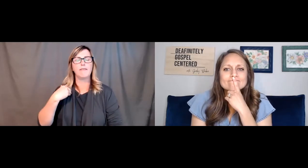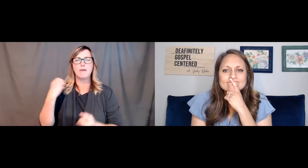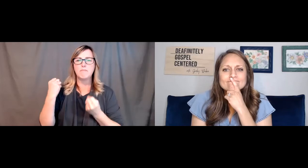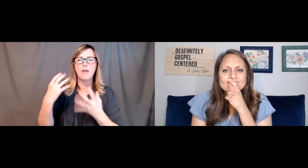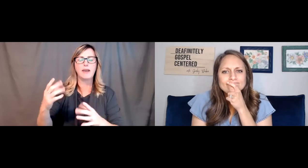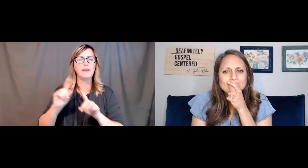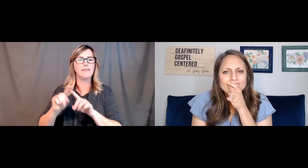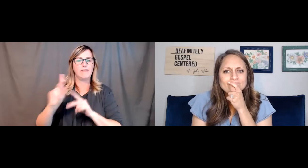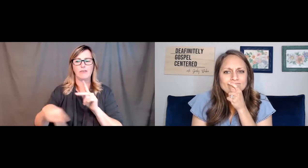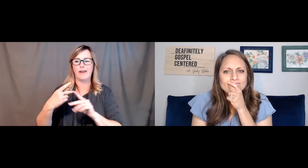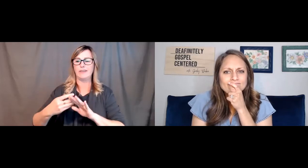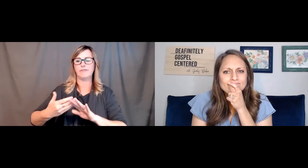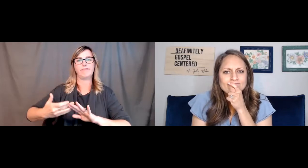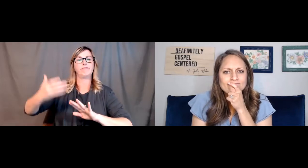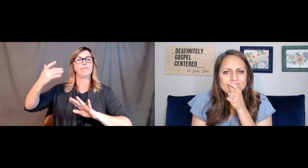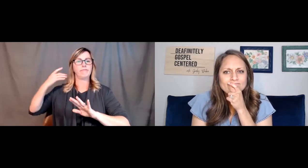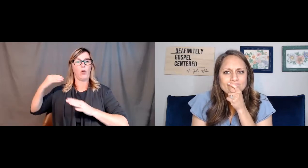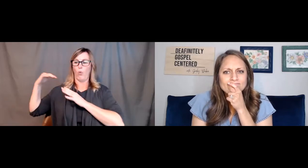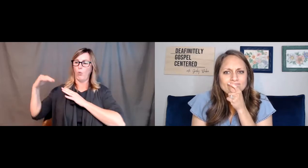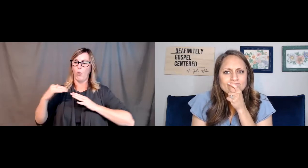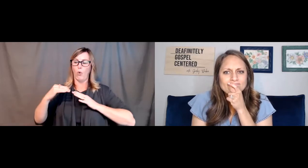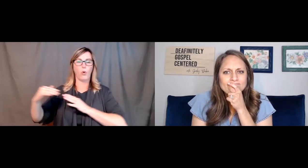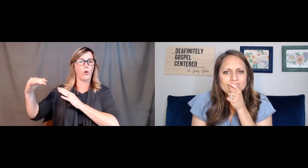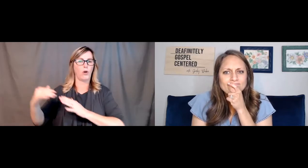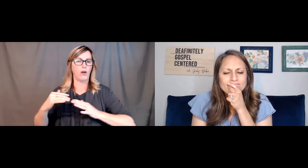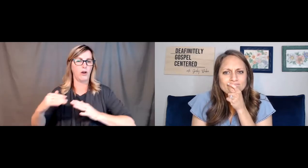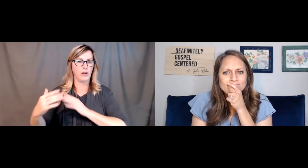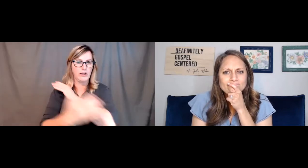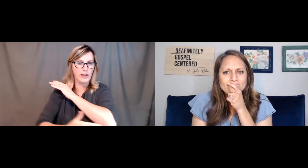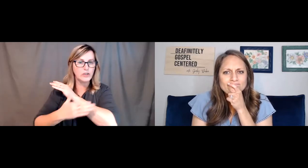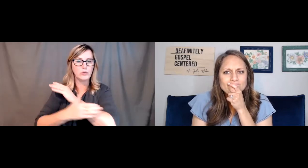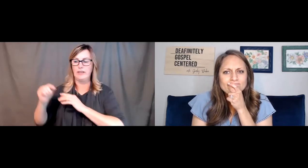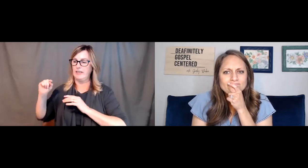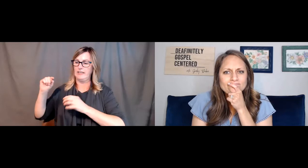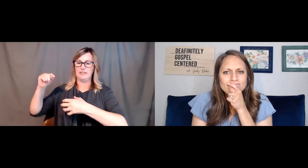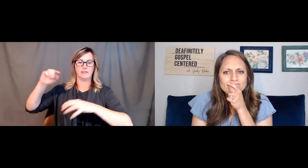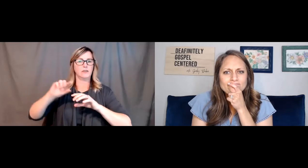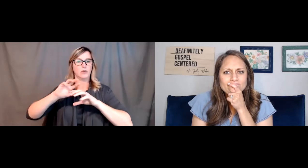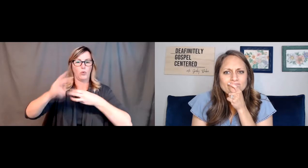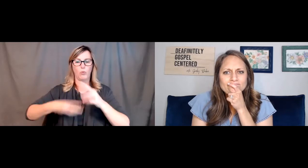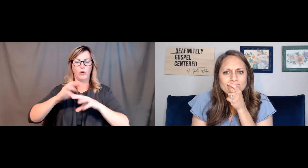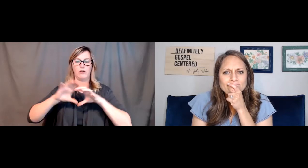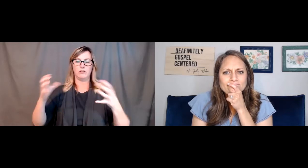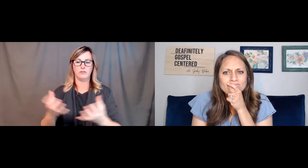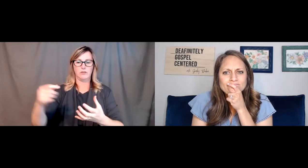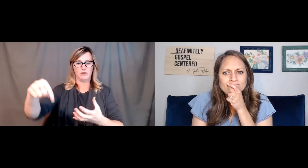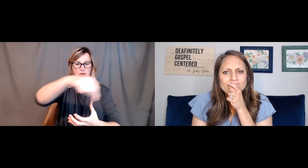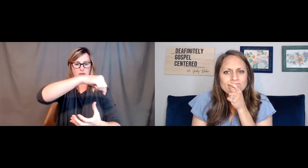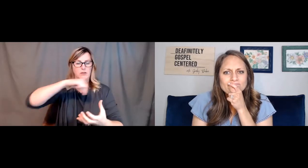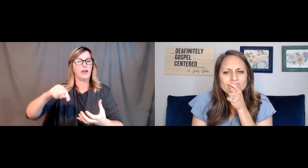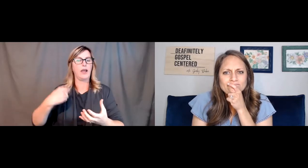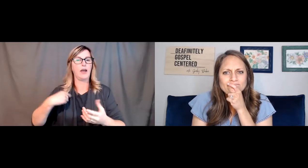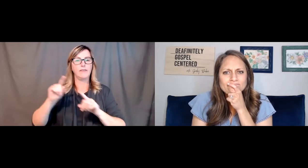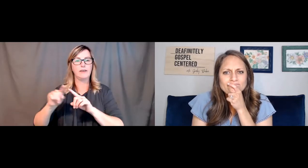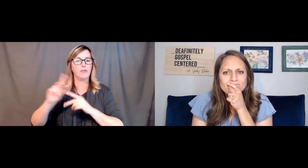I know we've had different kinds of wars in our history between countries.